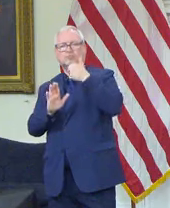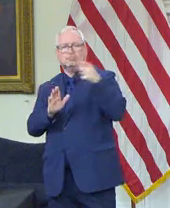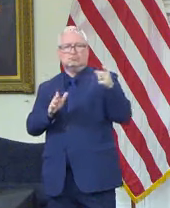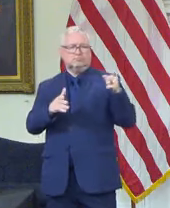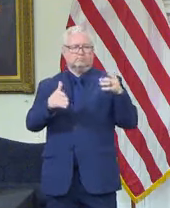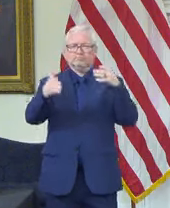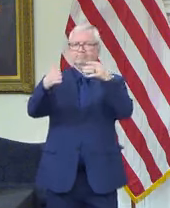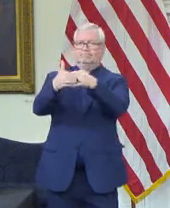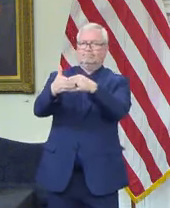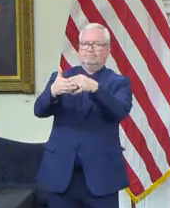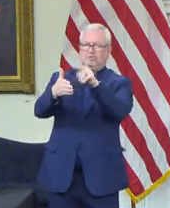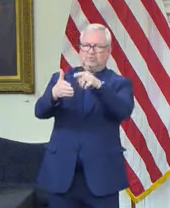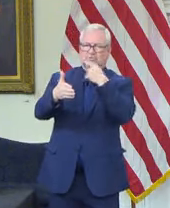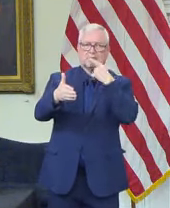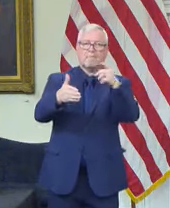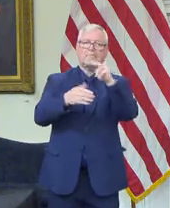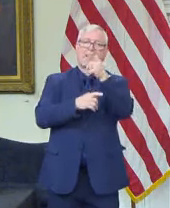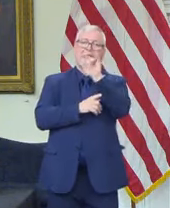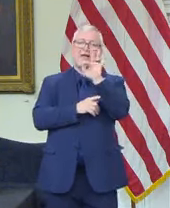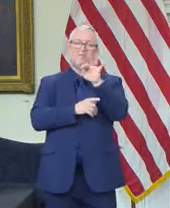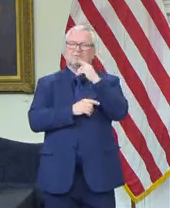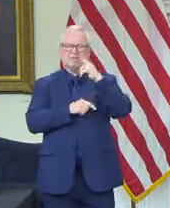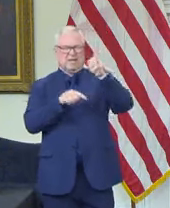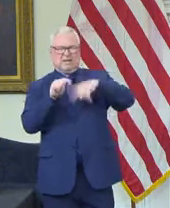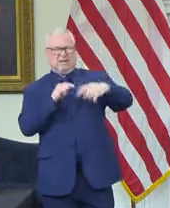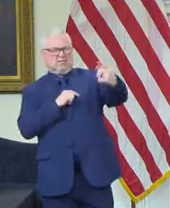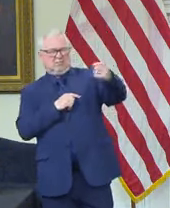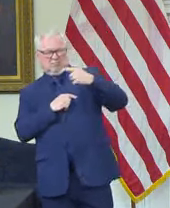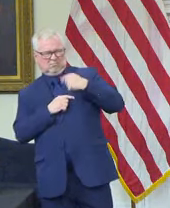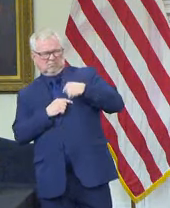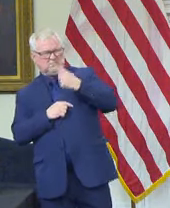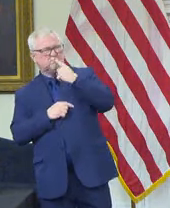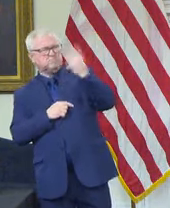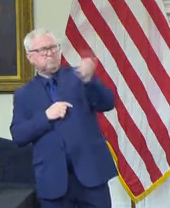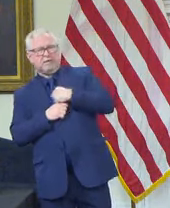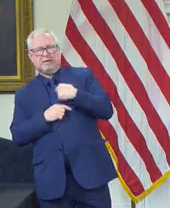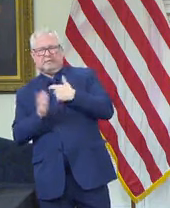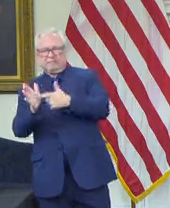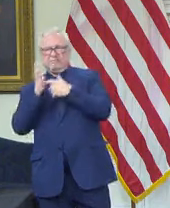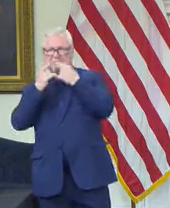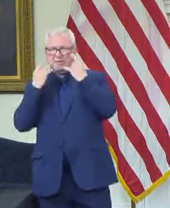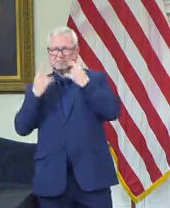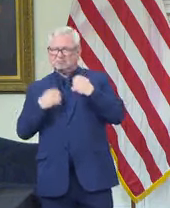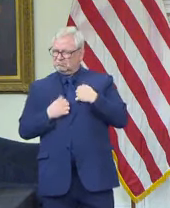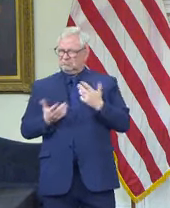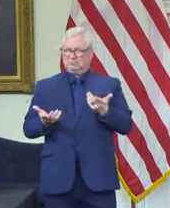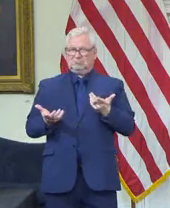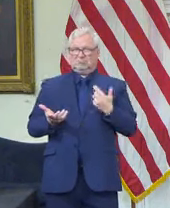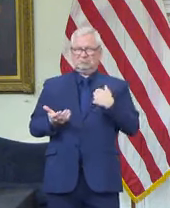do that, but your administration, I thought that was how this whole thing was designed, so that